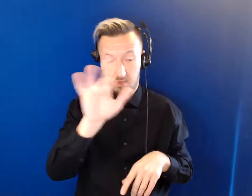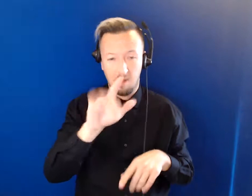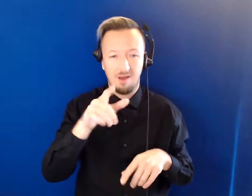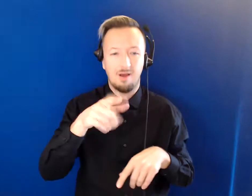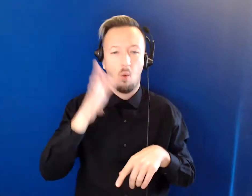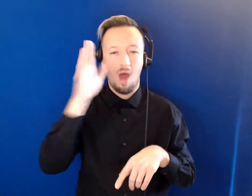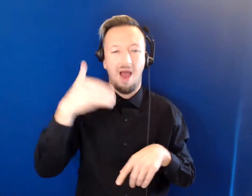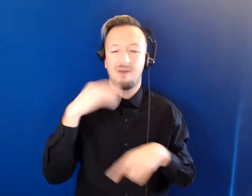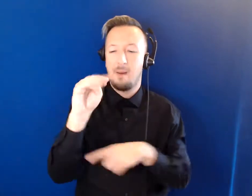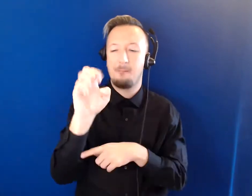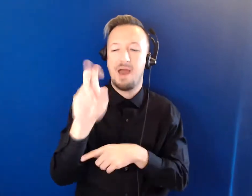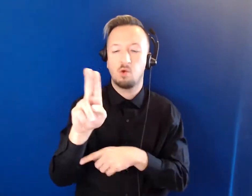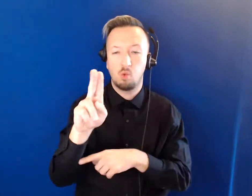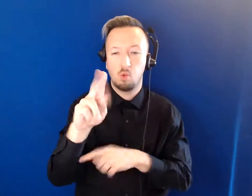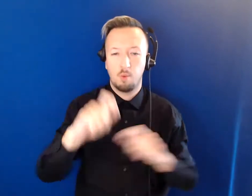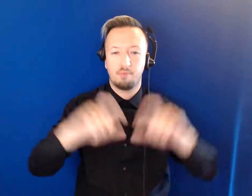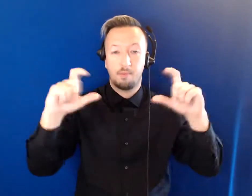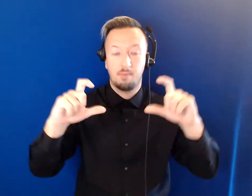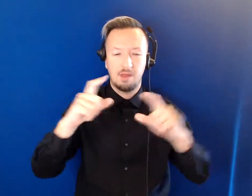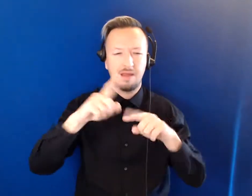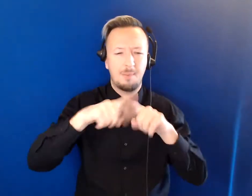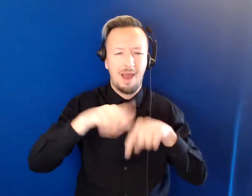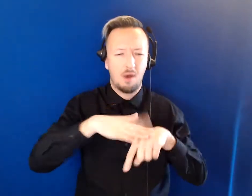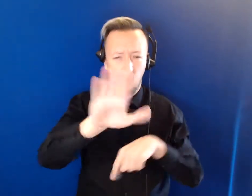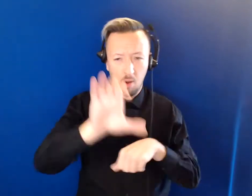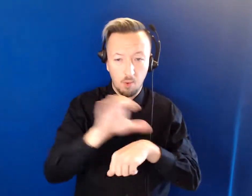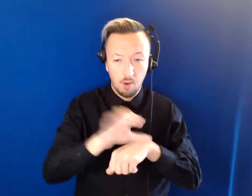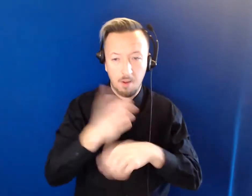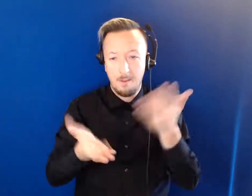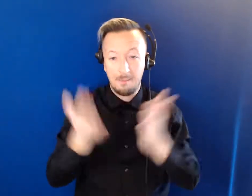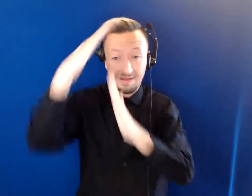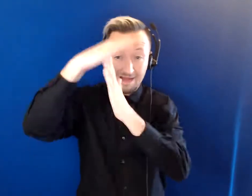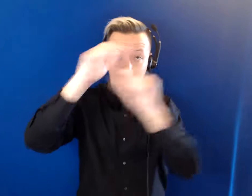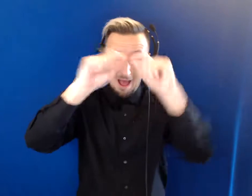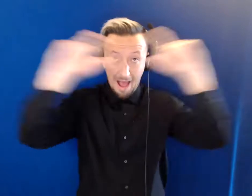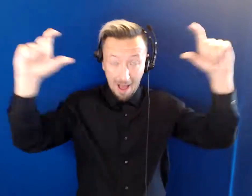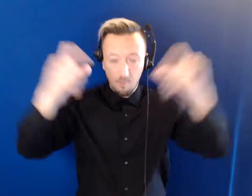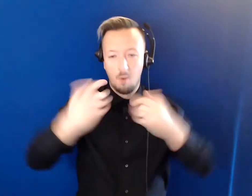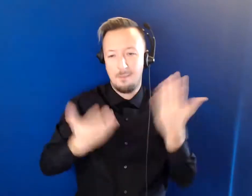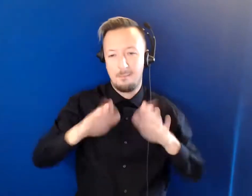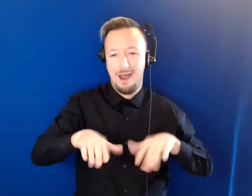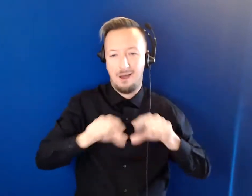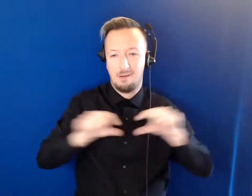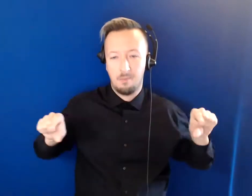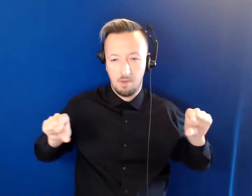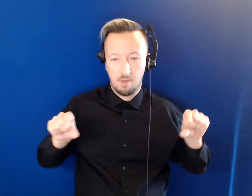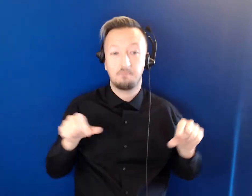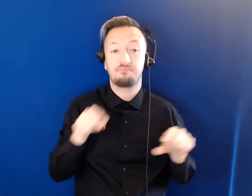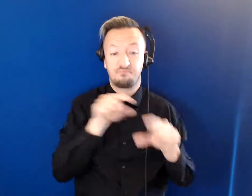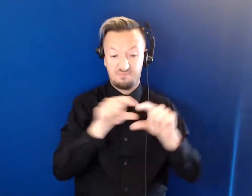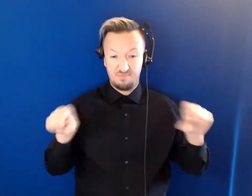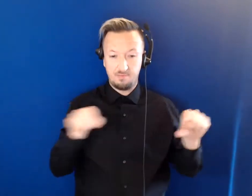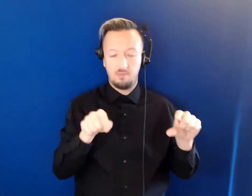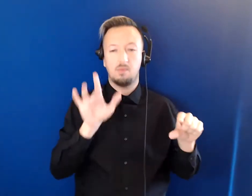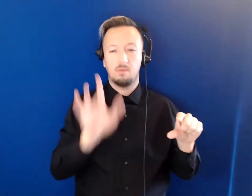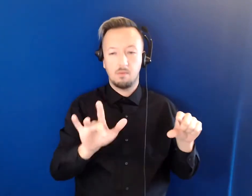you are on, you can find that menu bar at the top of the bottom of the screen. This is where you will find closed captioning for